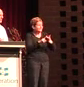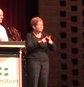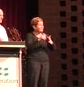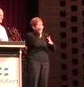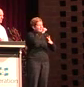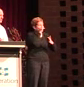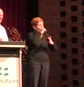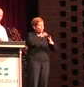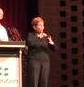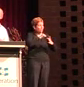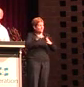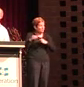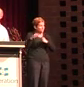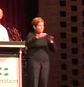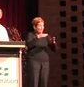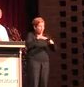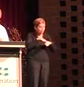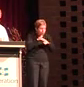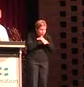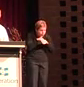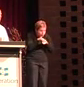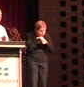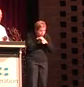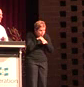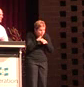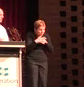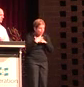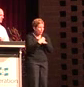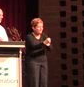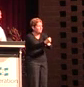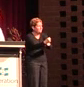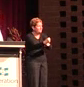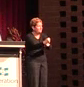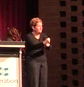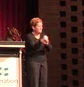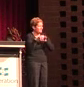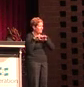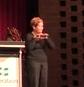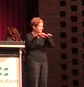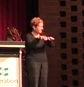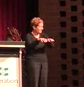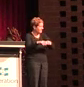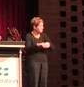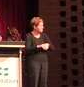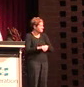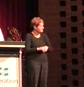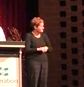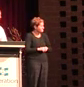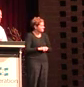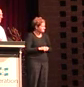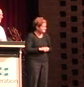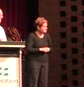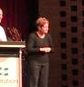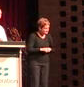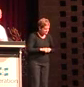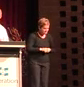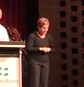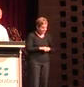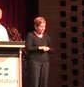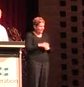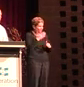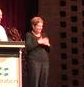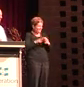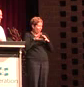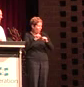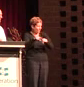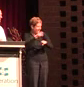by this monster. And of course, a lot of these stories go that there's been no captures and, of